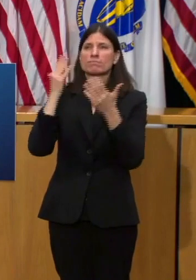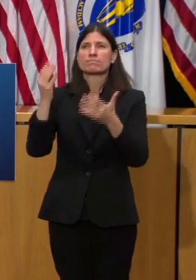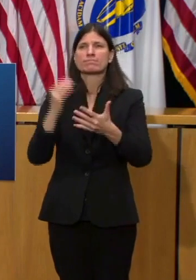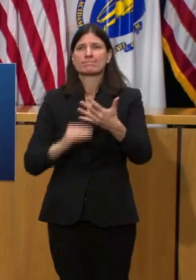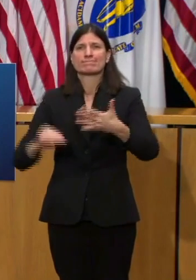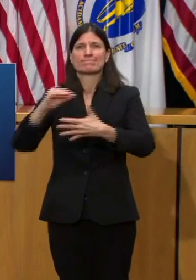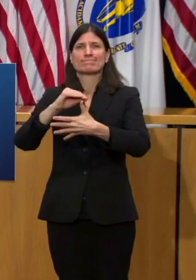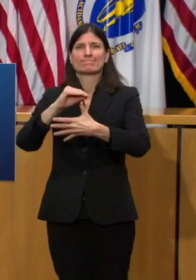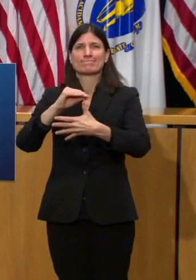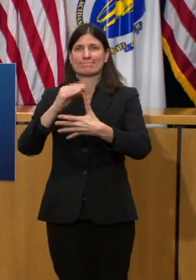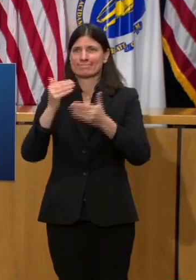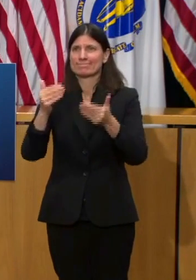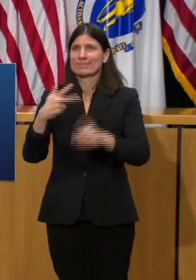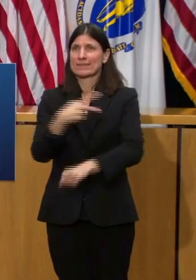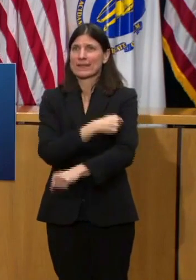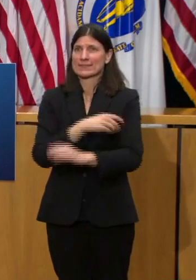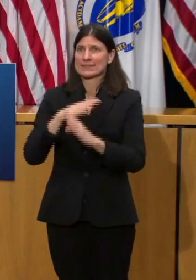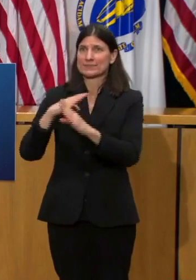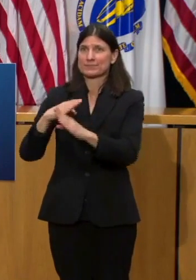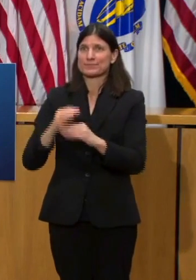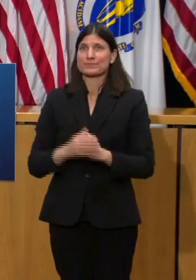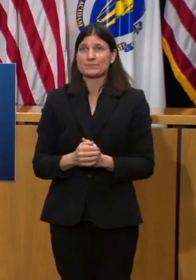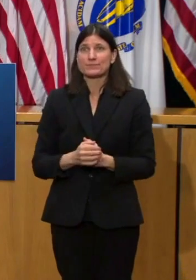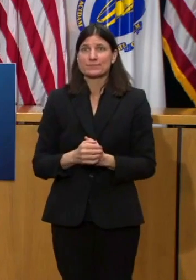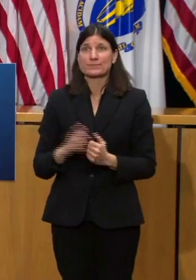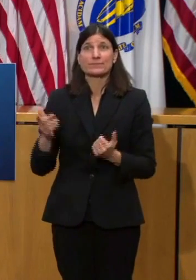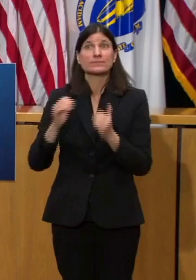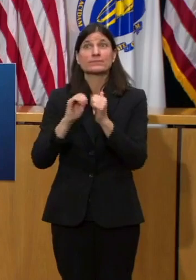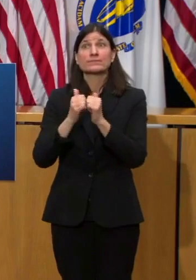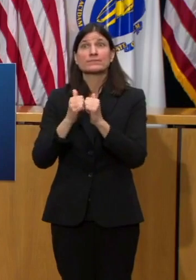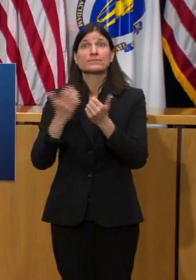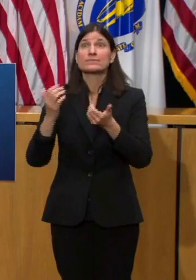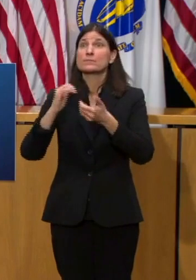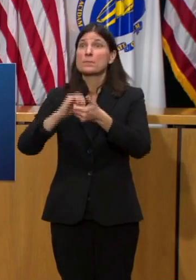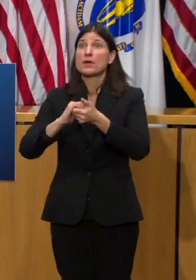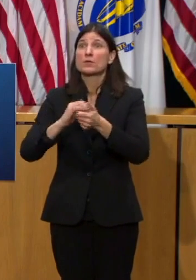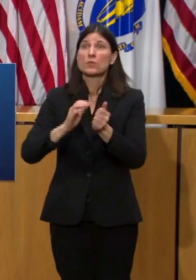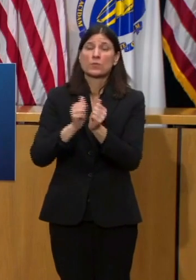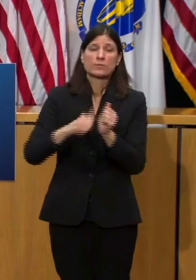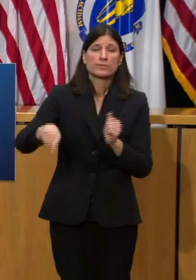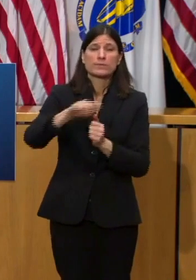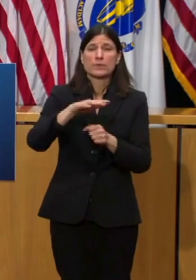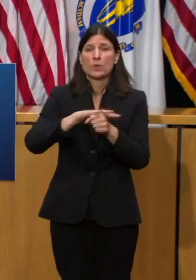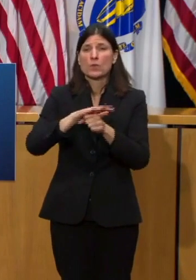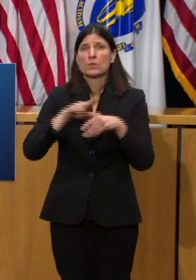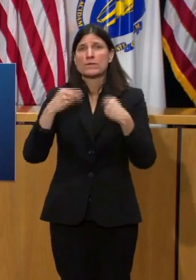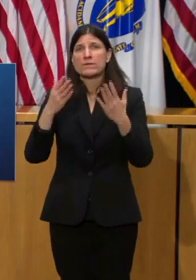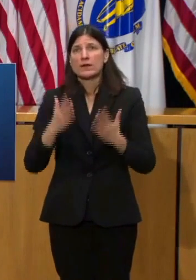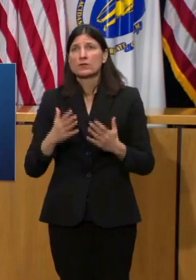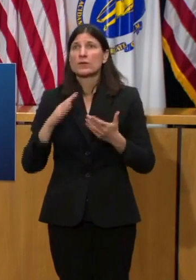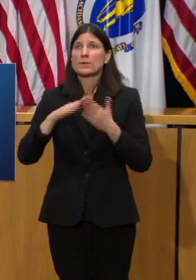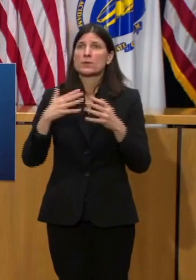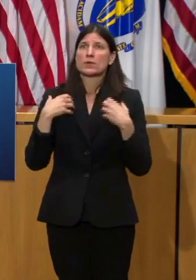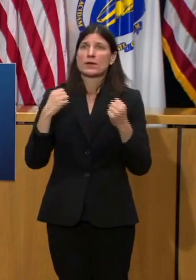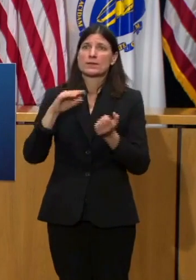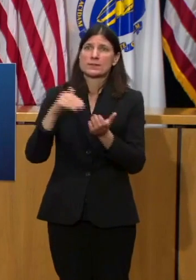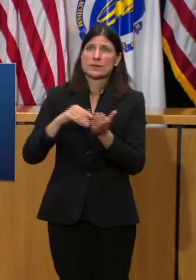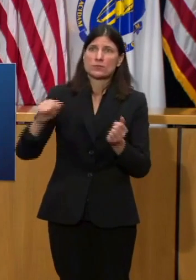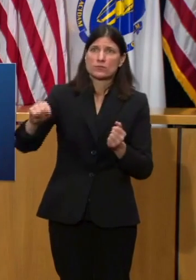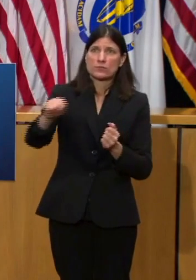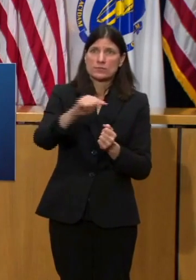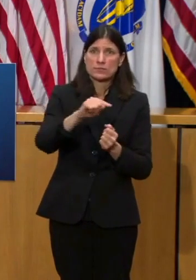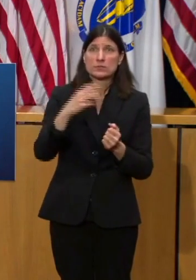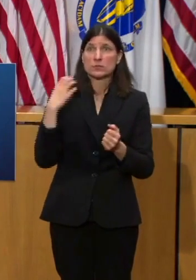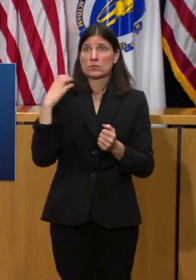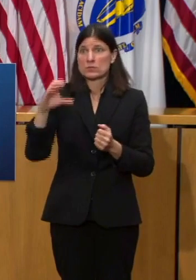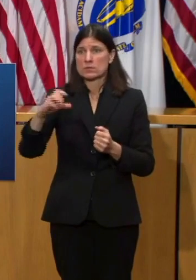center, a hospital, pharmacy, or local board of health, to offer an on-site or off-site clinic for these residents.